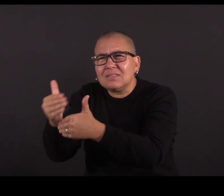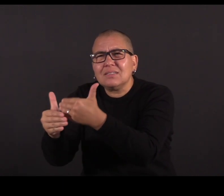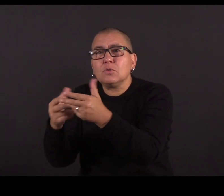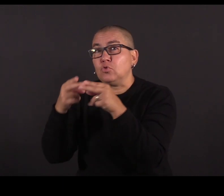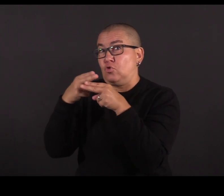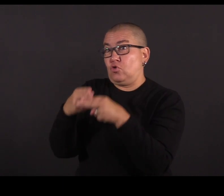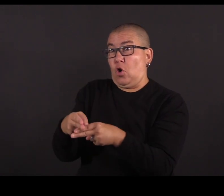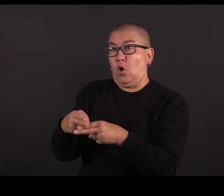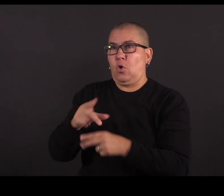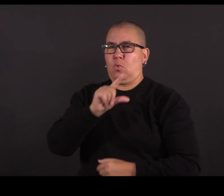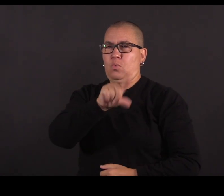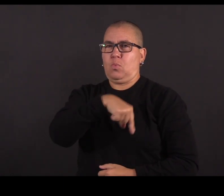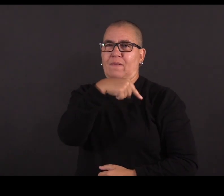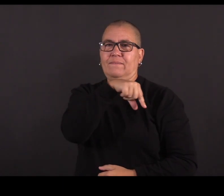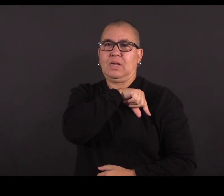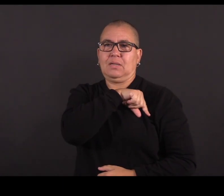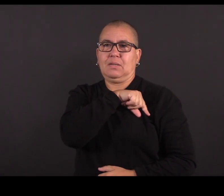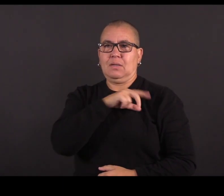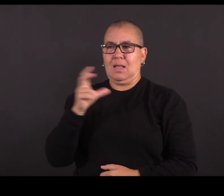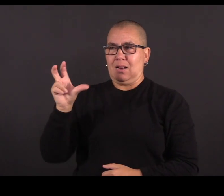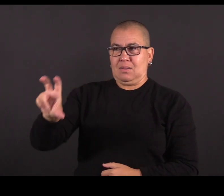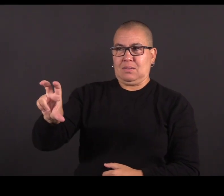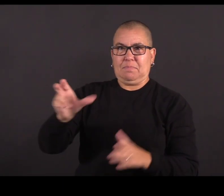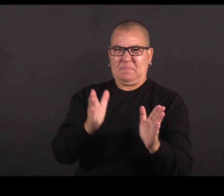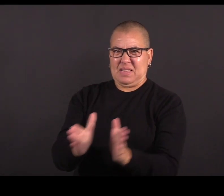a qualified allocation plan.